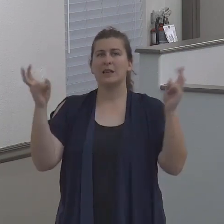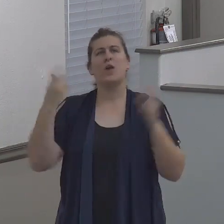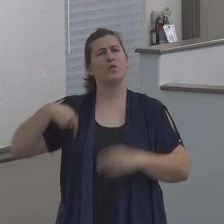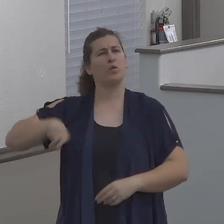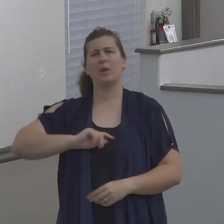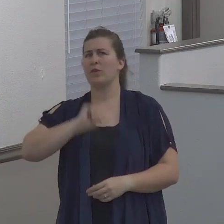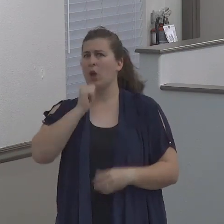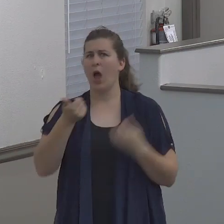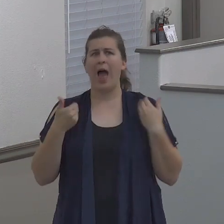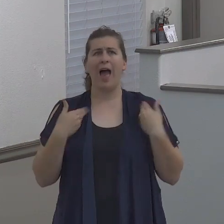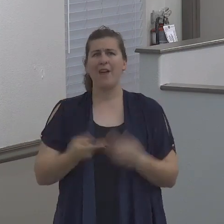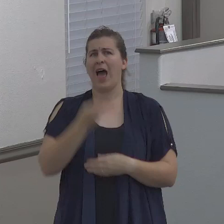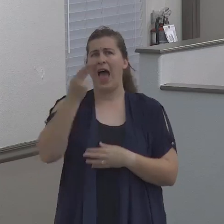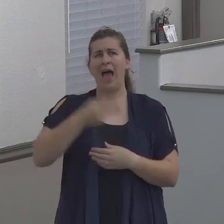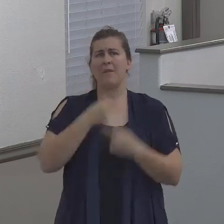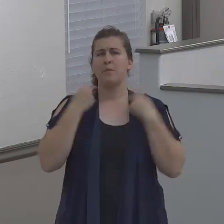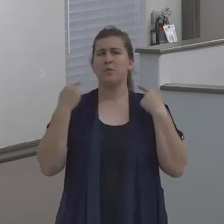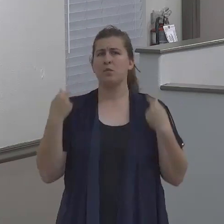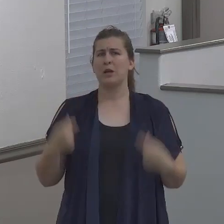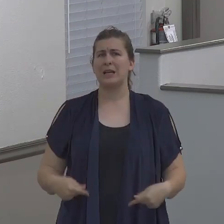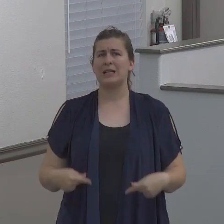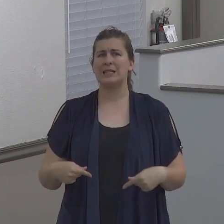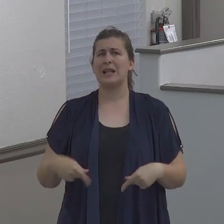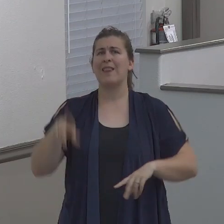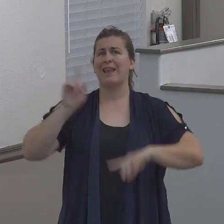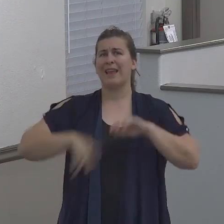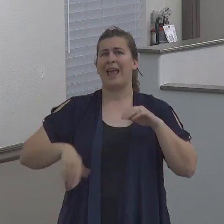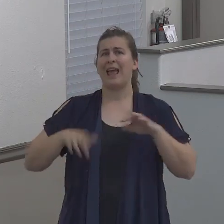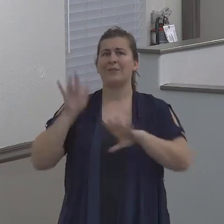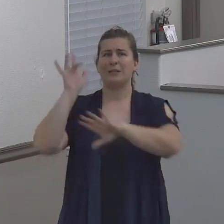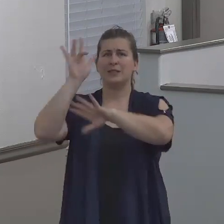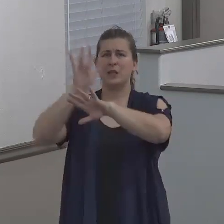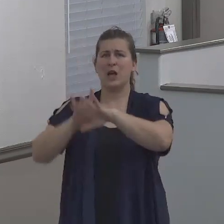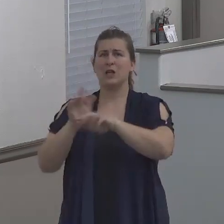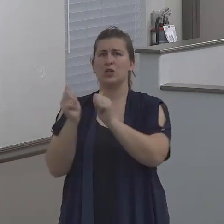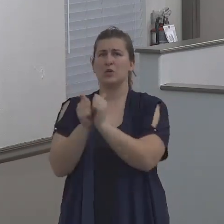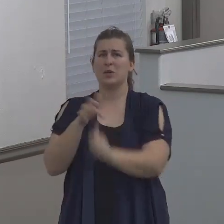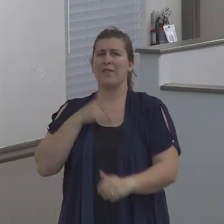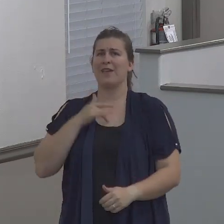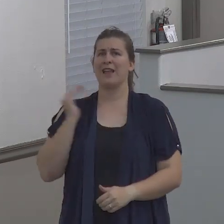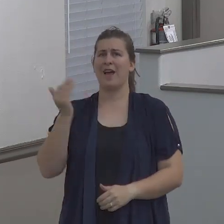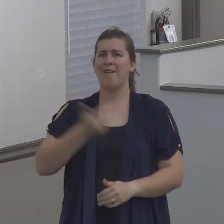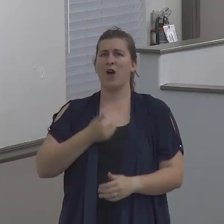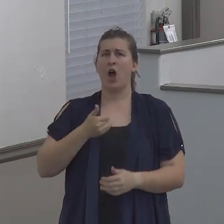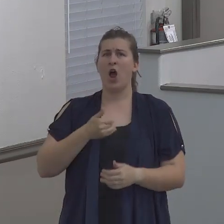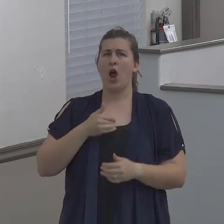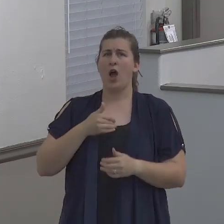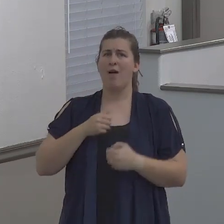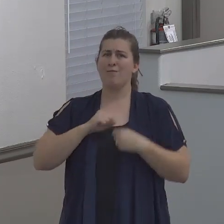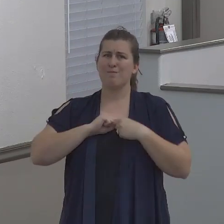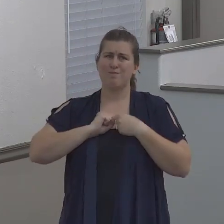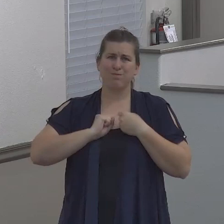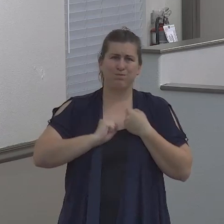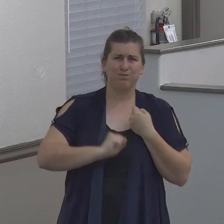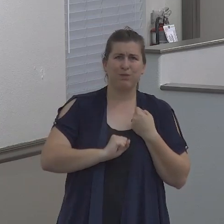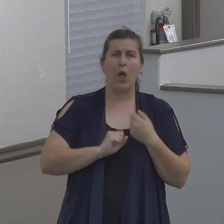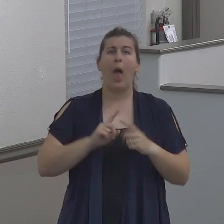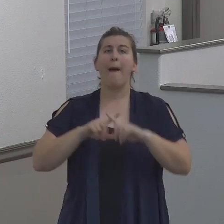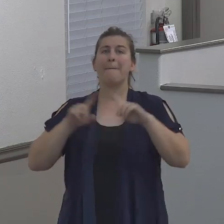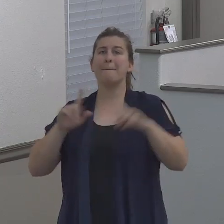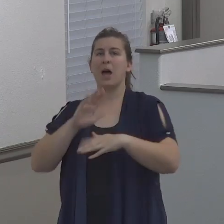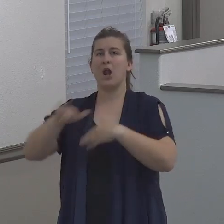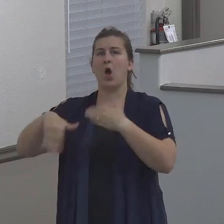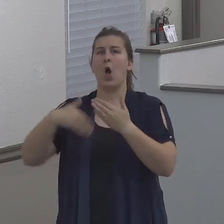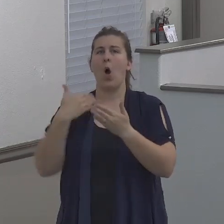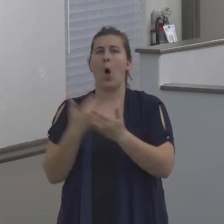Hebrews 4:15 says, for we have not an high priest which cannot be touched with the feeling of